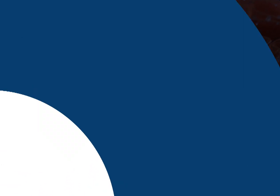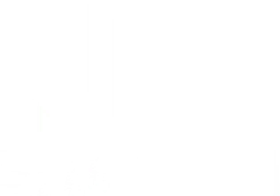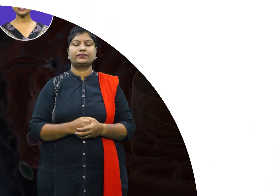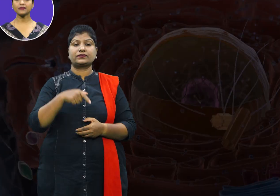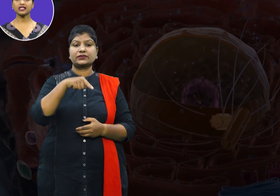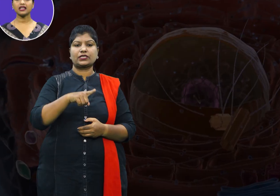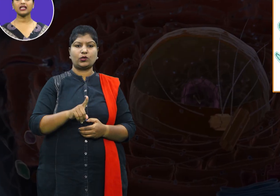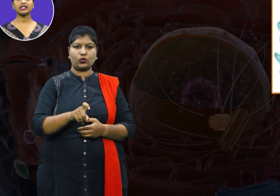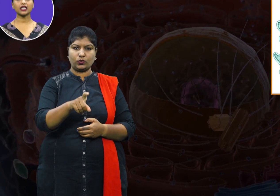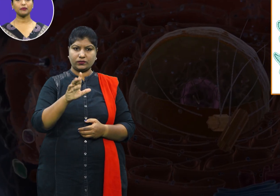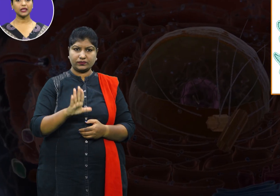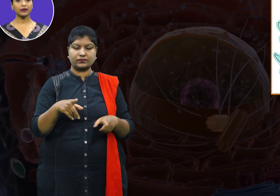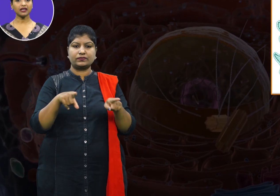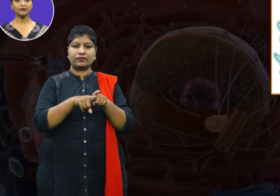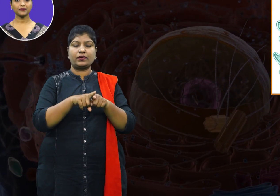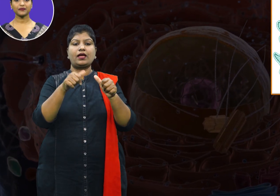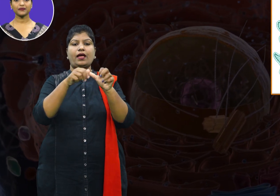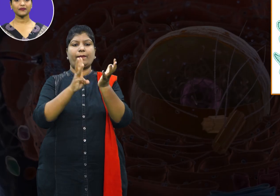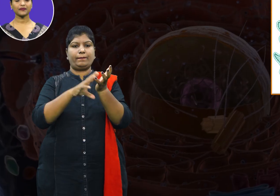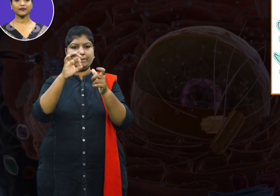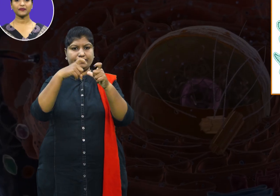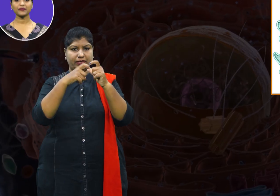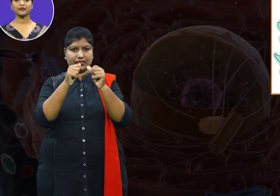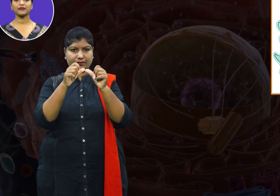The organisms like amoeba,